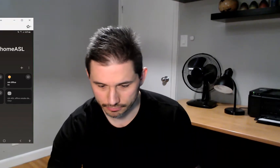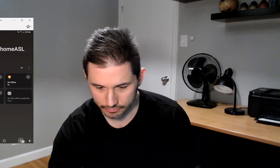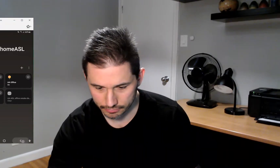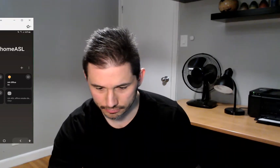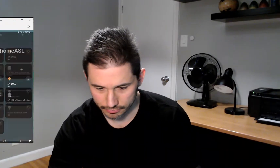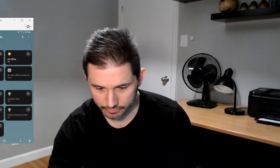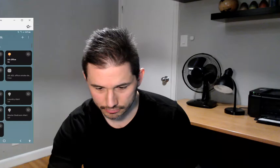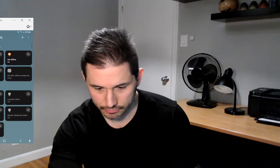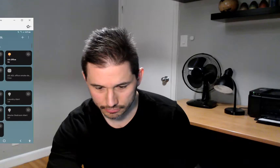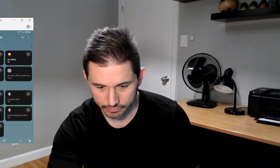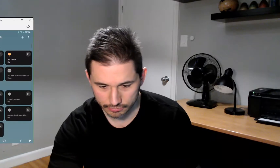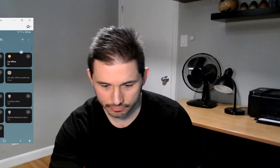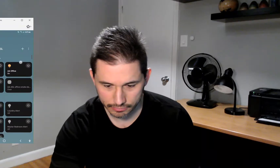it do?